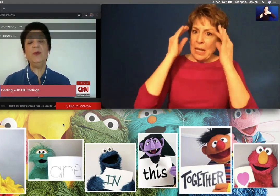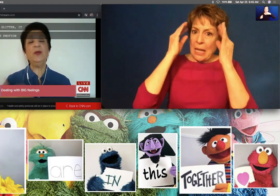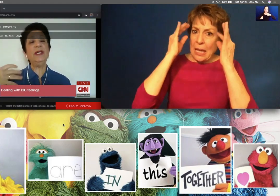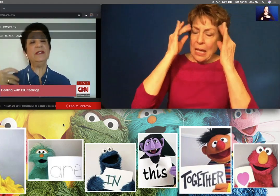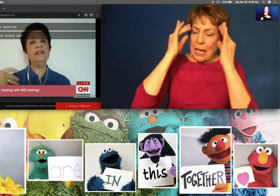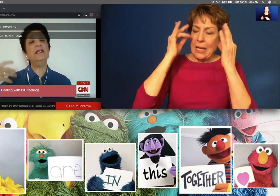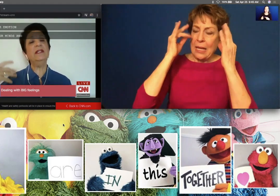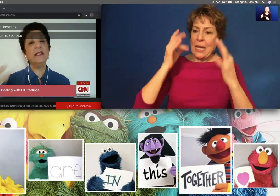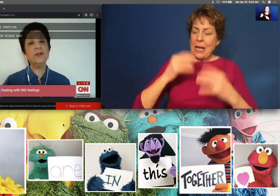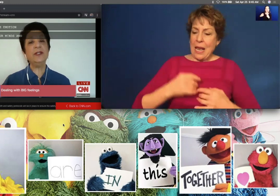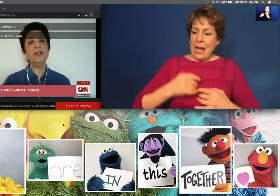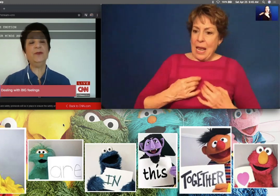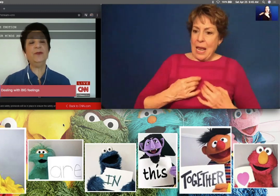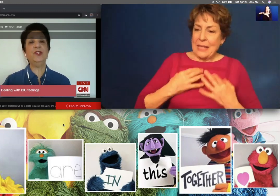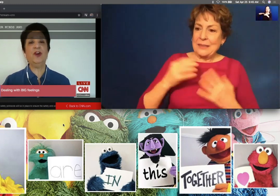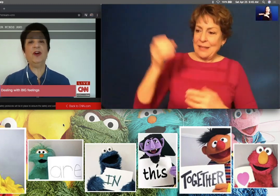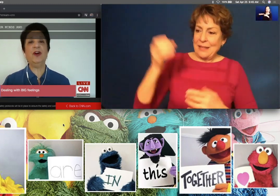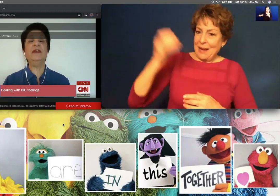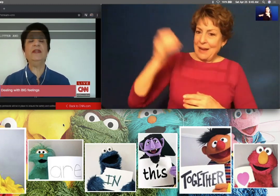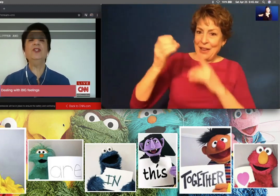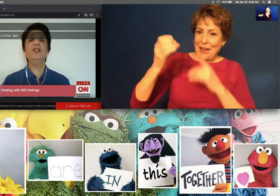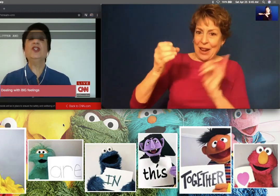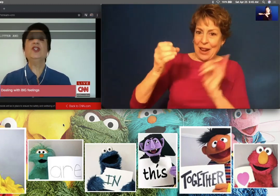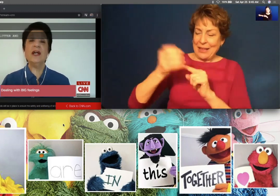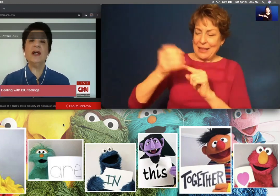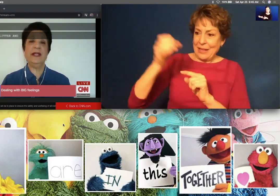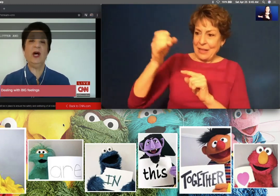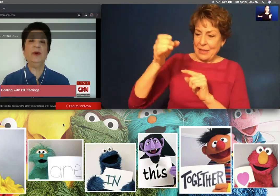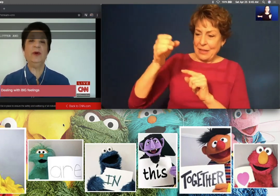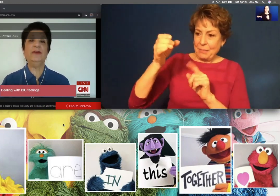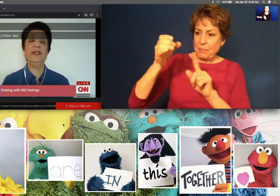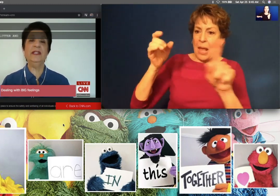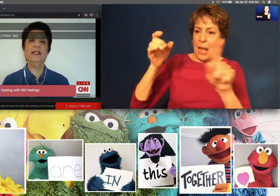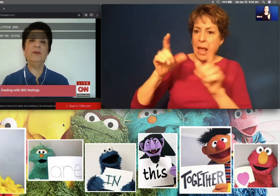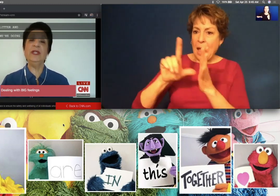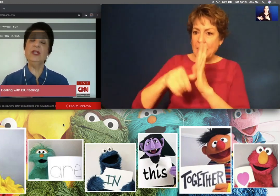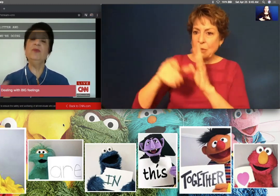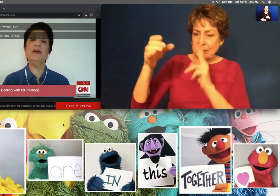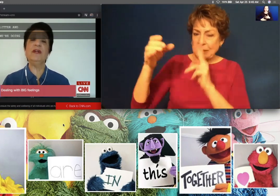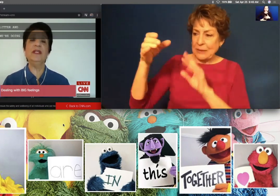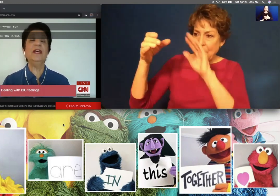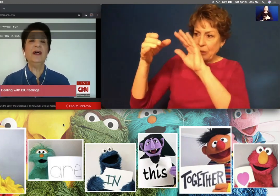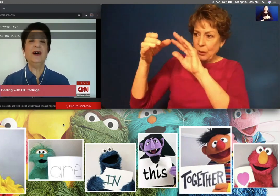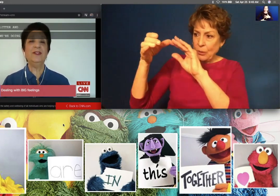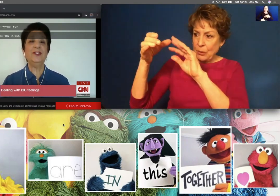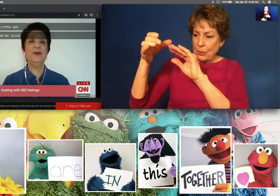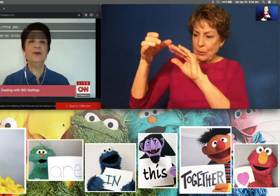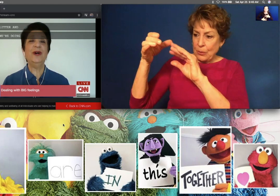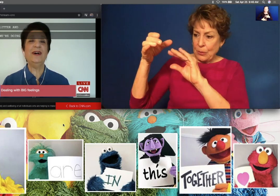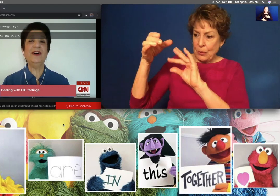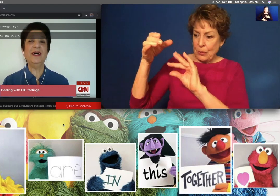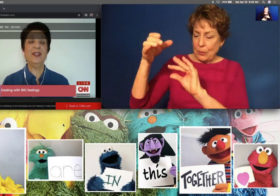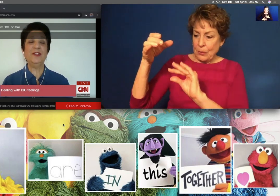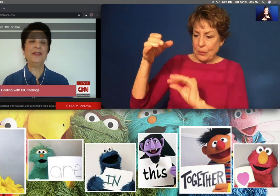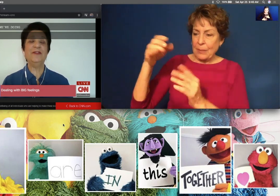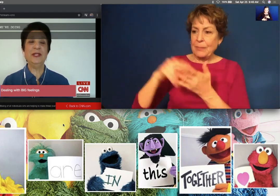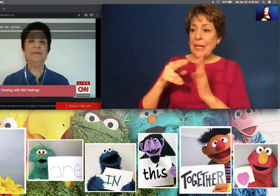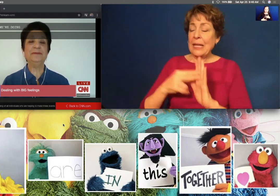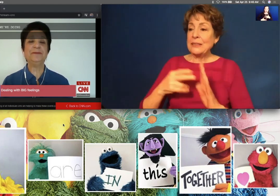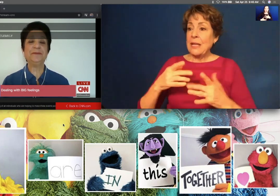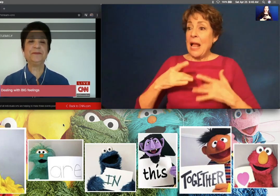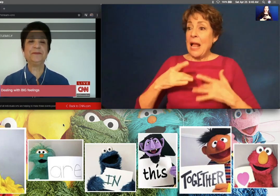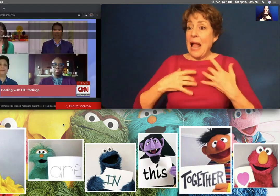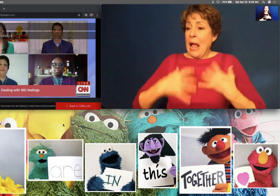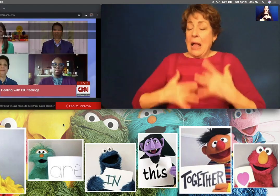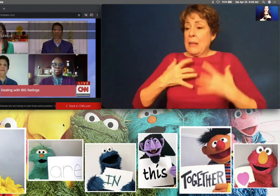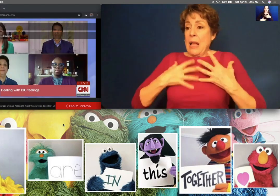as we focus on the glitter and as it settles down, we're doing belly breathing. And then when we can see clearly through the jar, we can